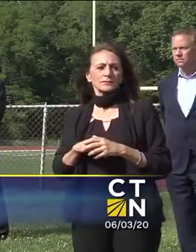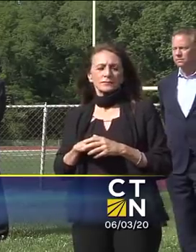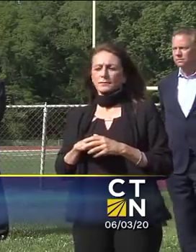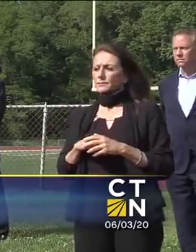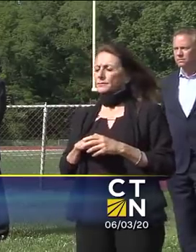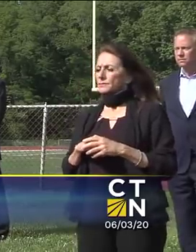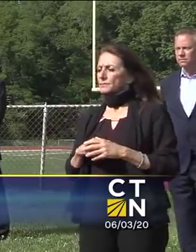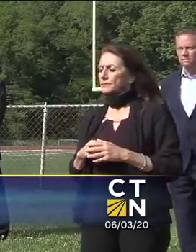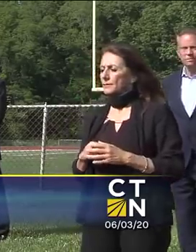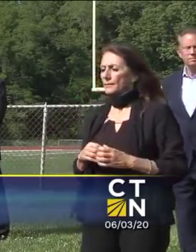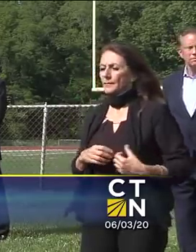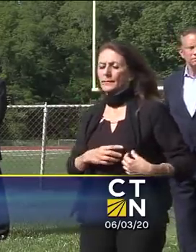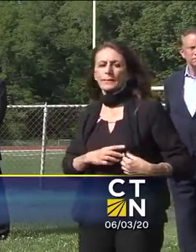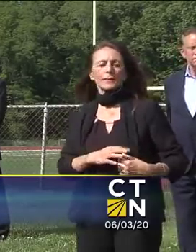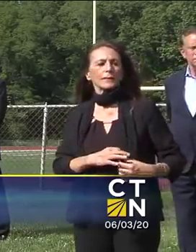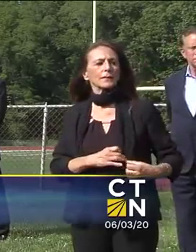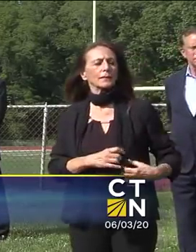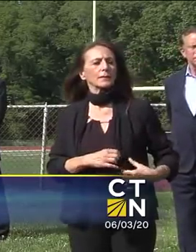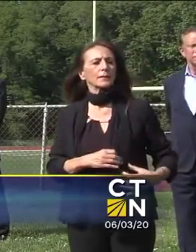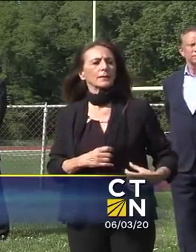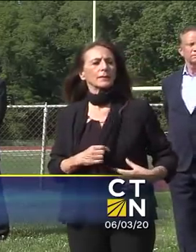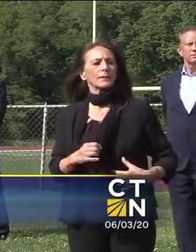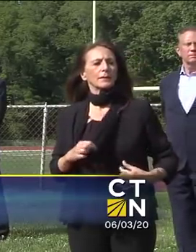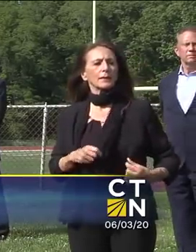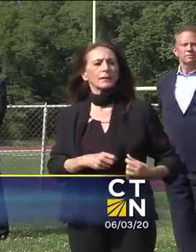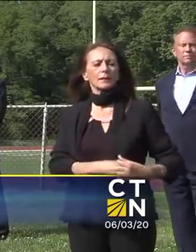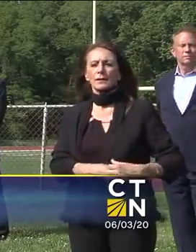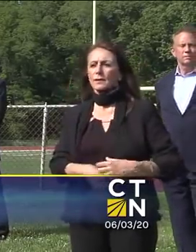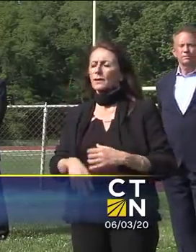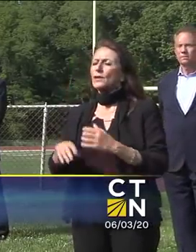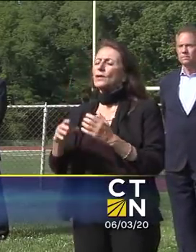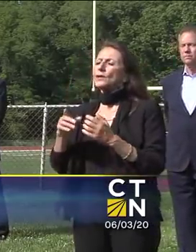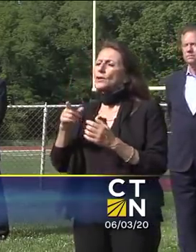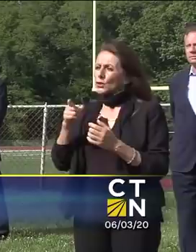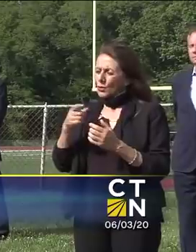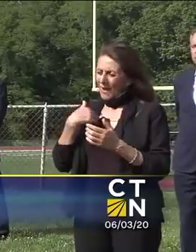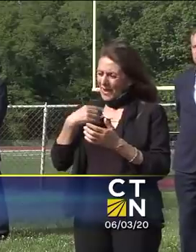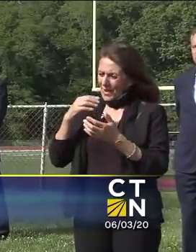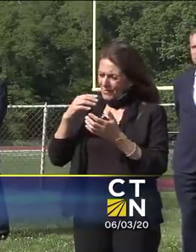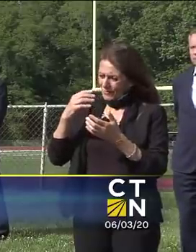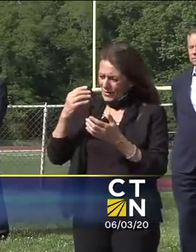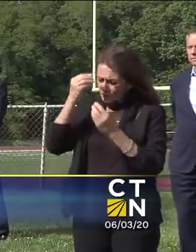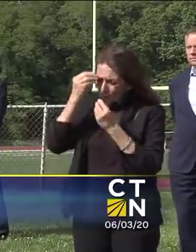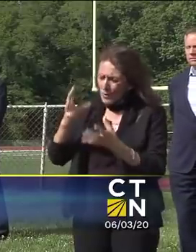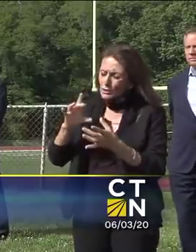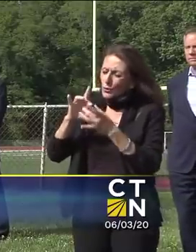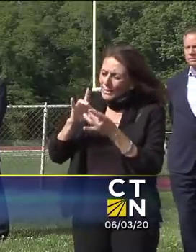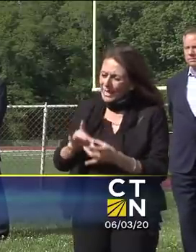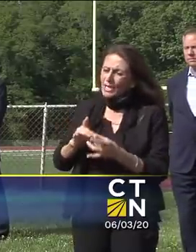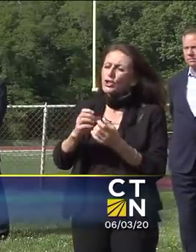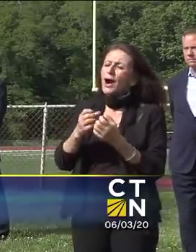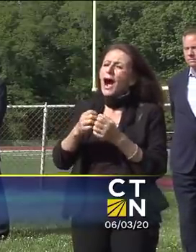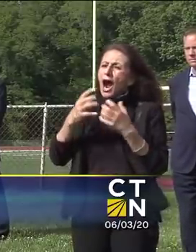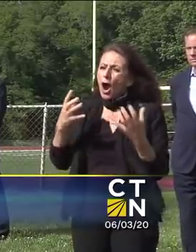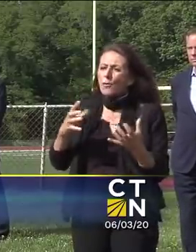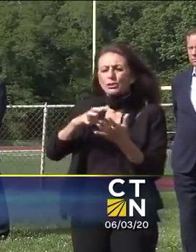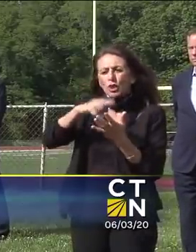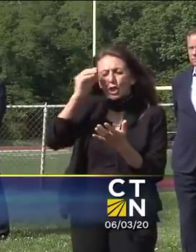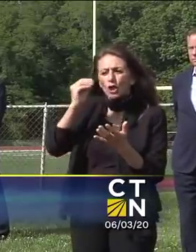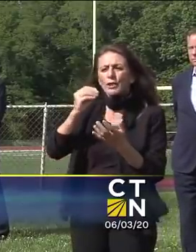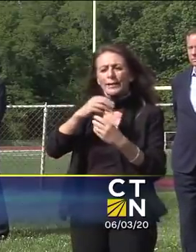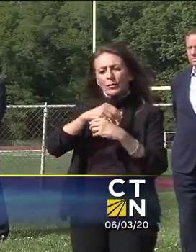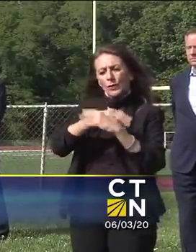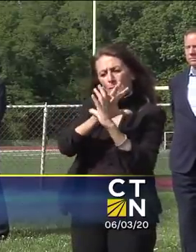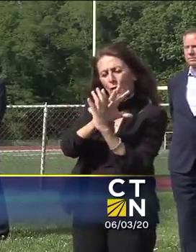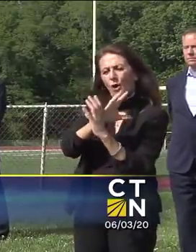overall as far as how much remote learning these children have gotten? So it varies by districts. We do have surveys